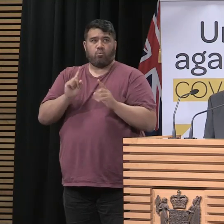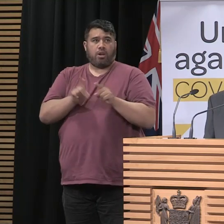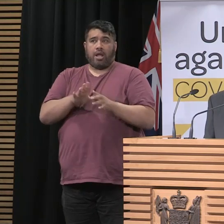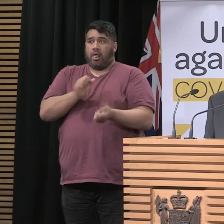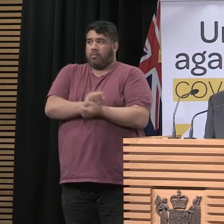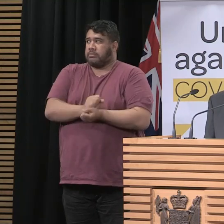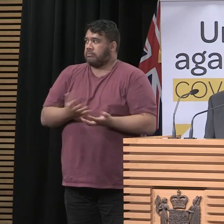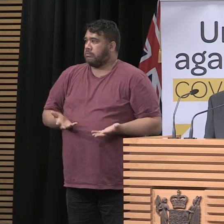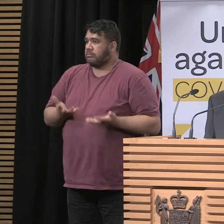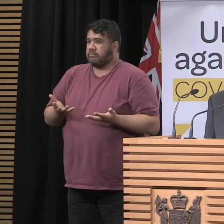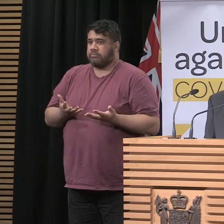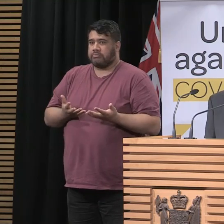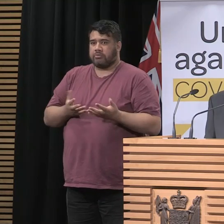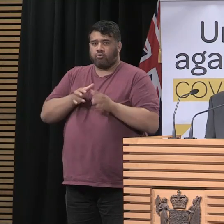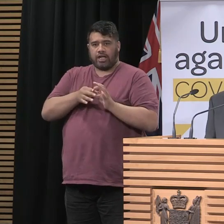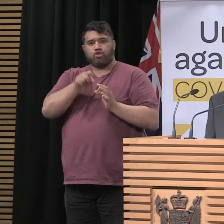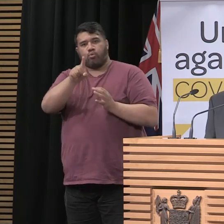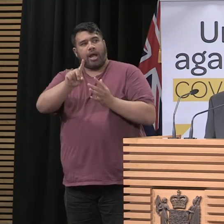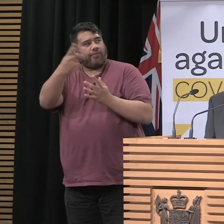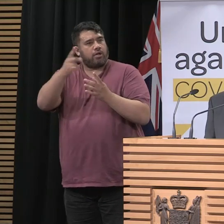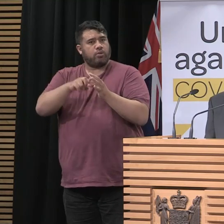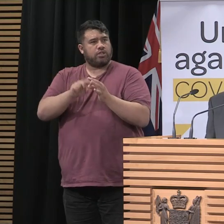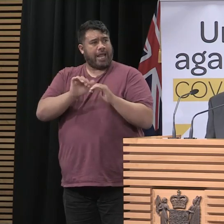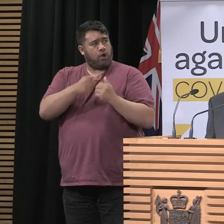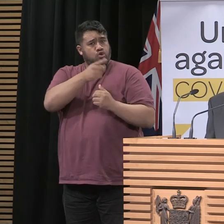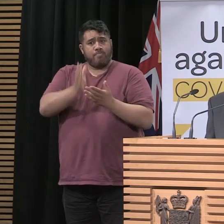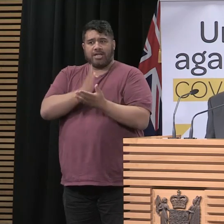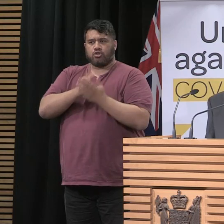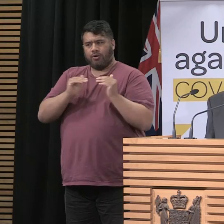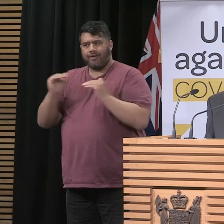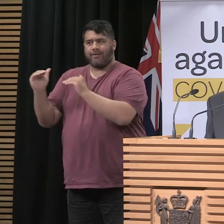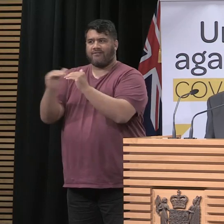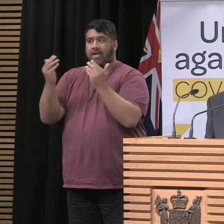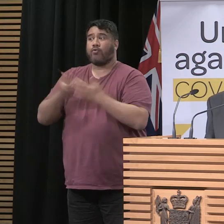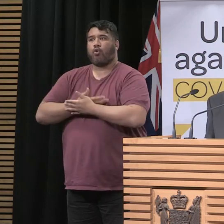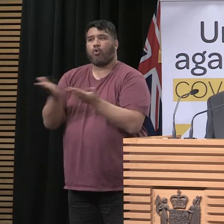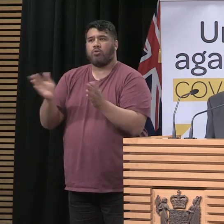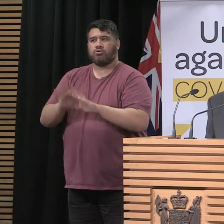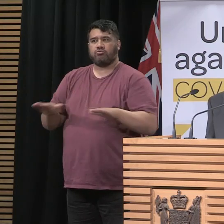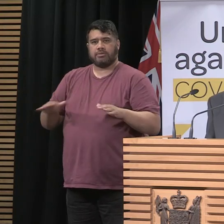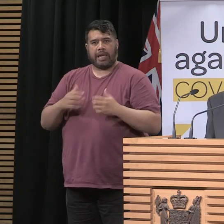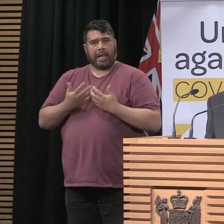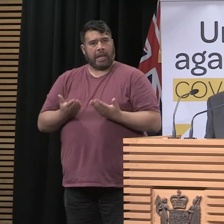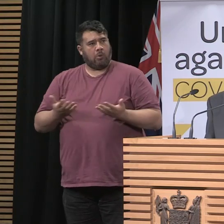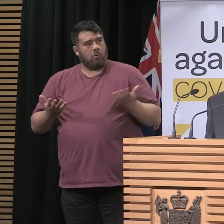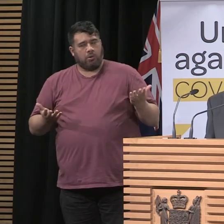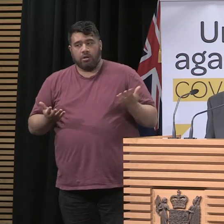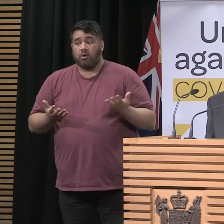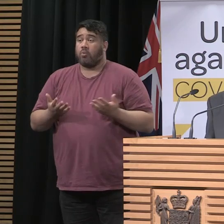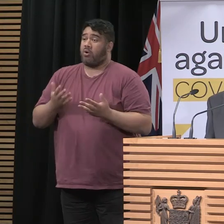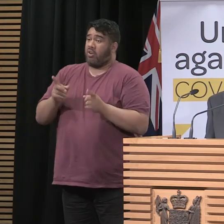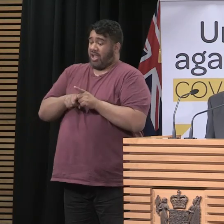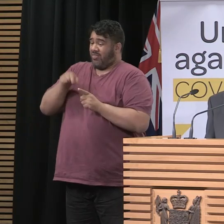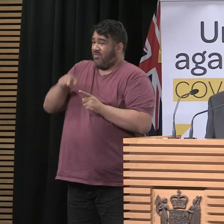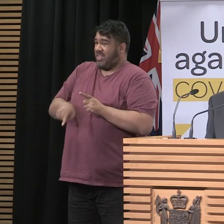how do you really make sure that that's as even as possible for all kids? It's in a situation like a pandemic,